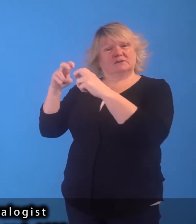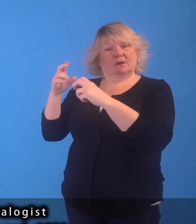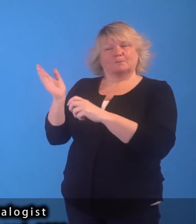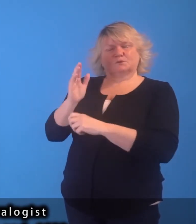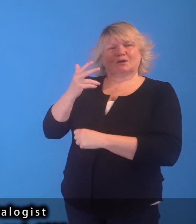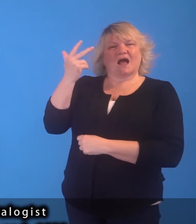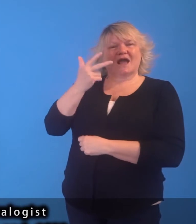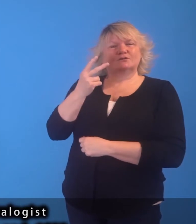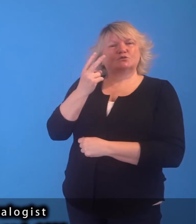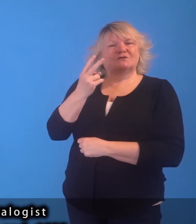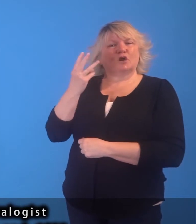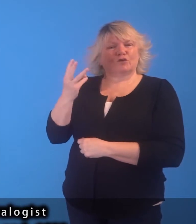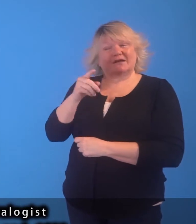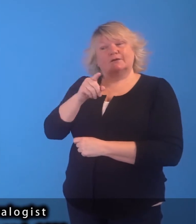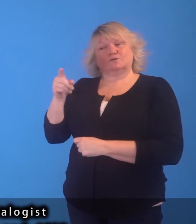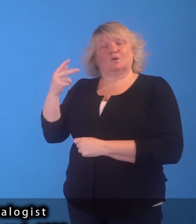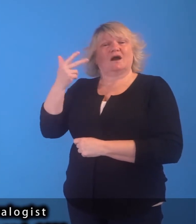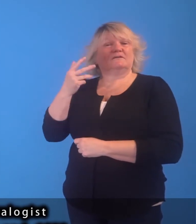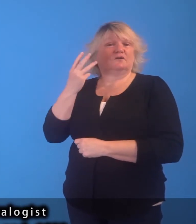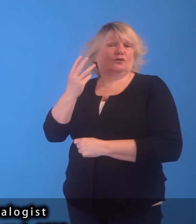and 1833.